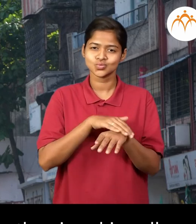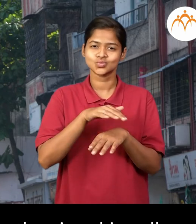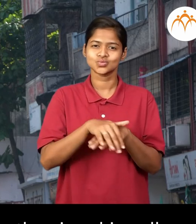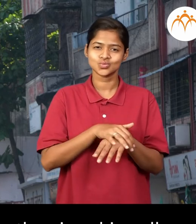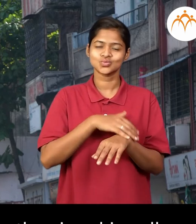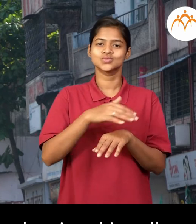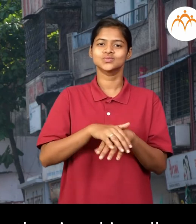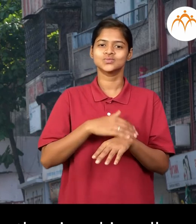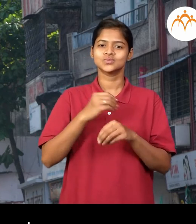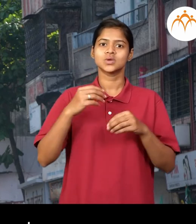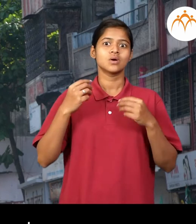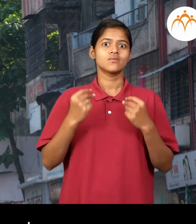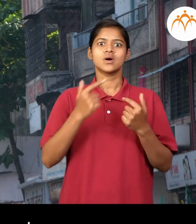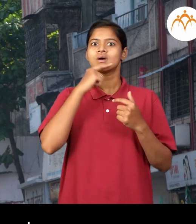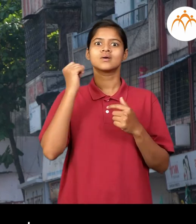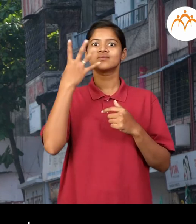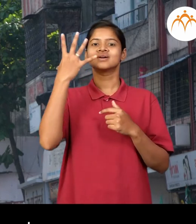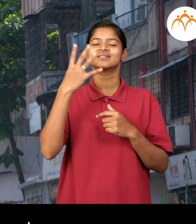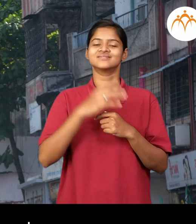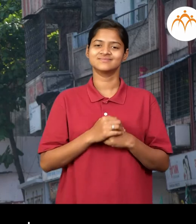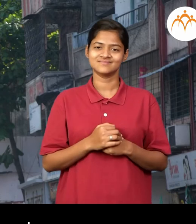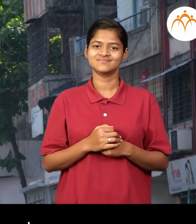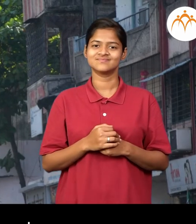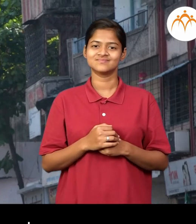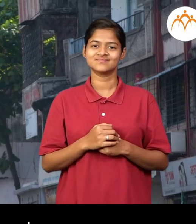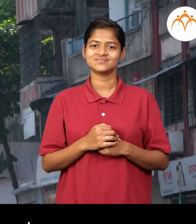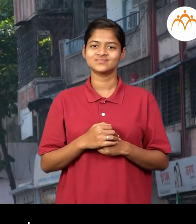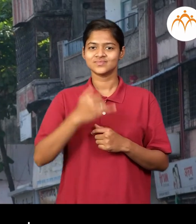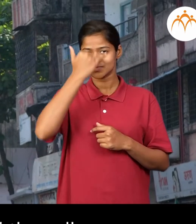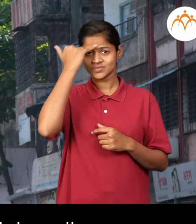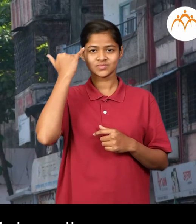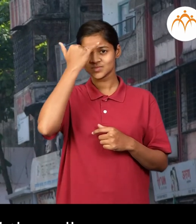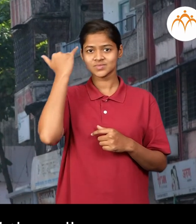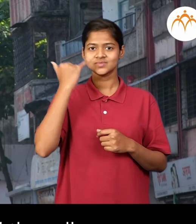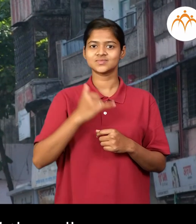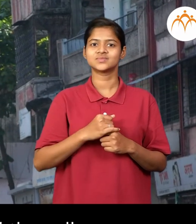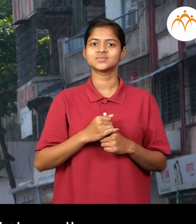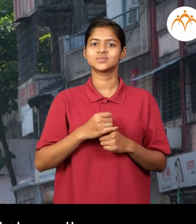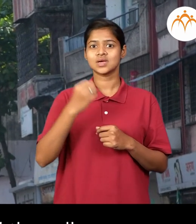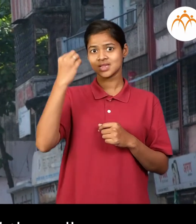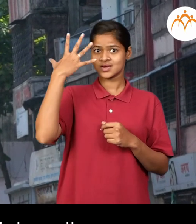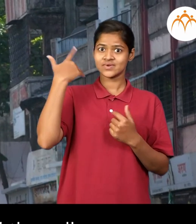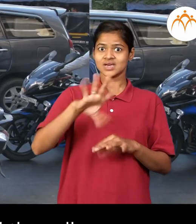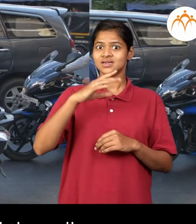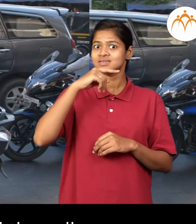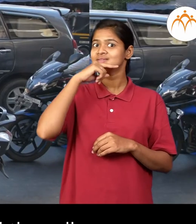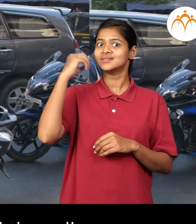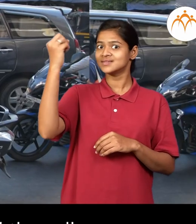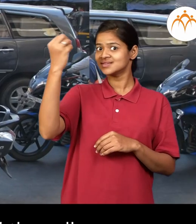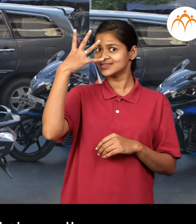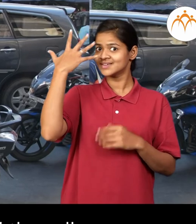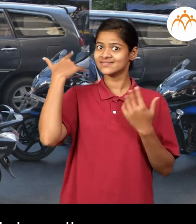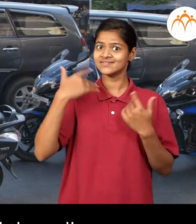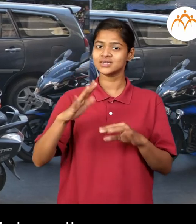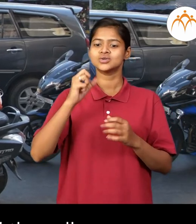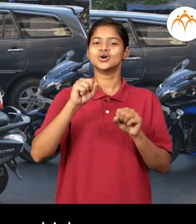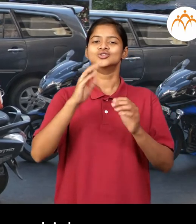signal is yellow because it turns red soon. The red signal followed the yellow one.